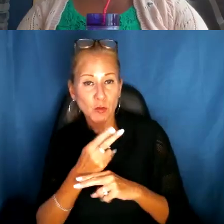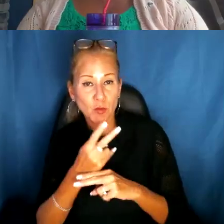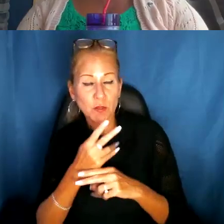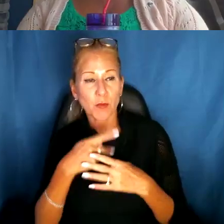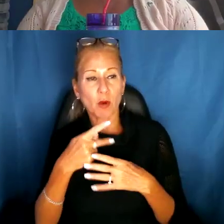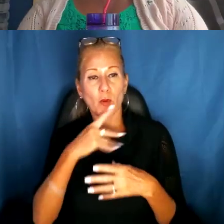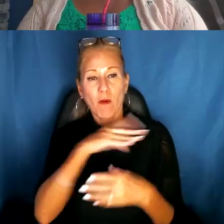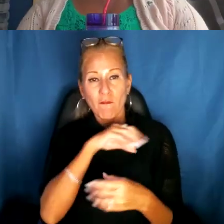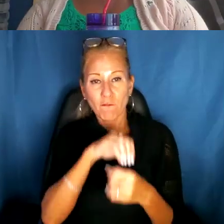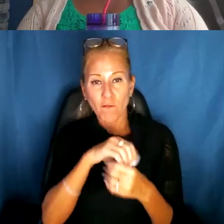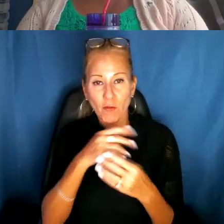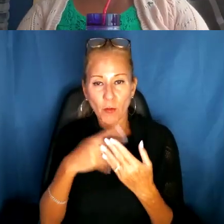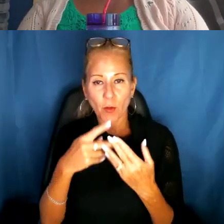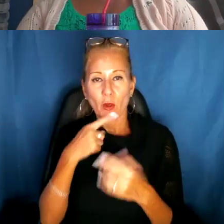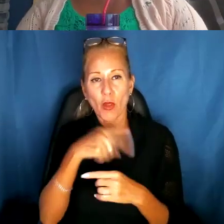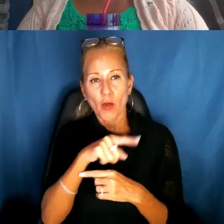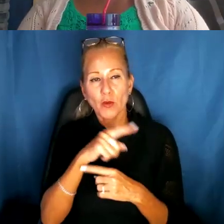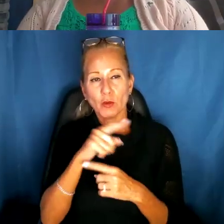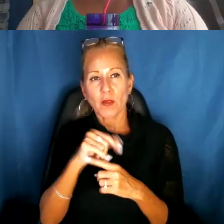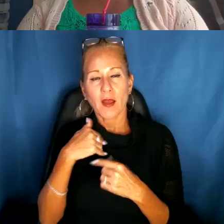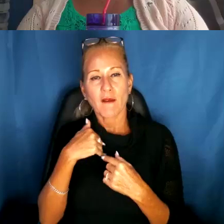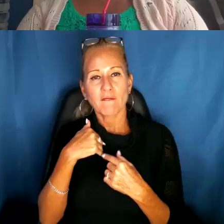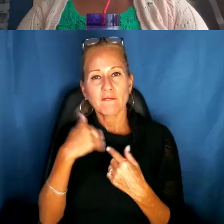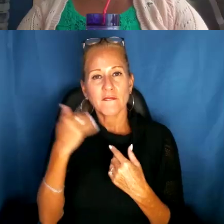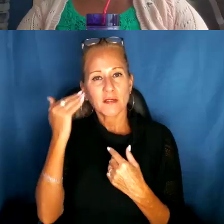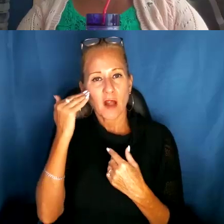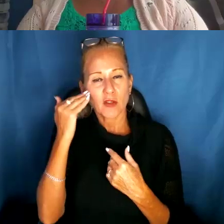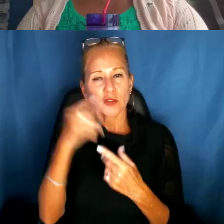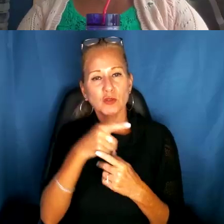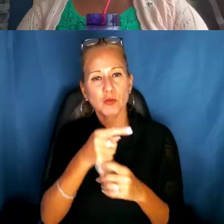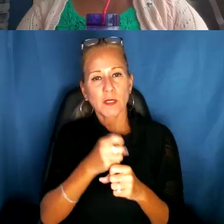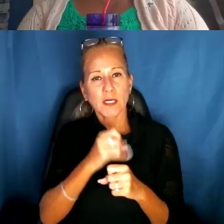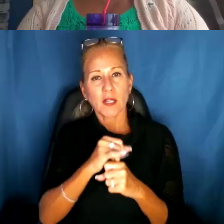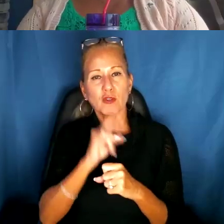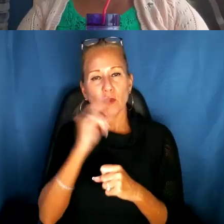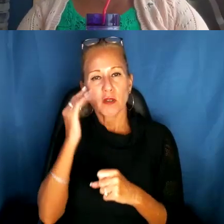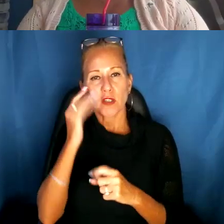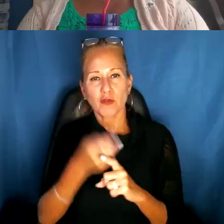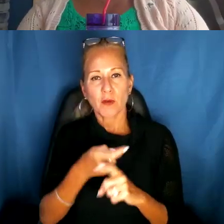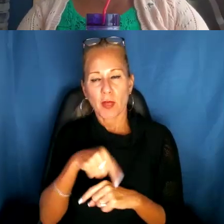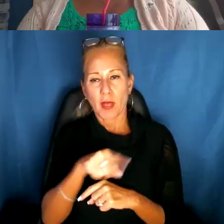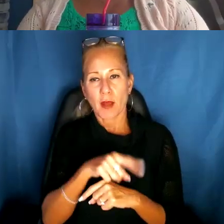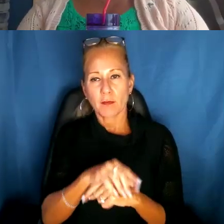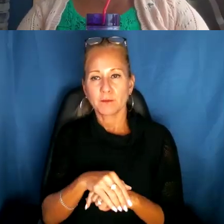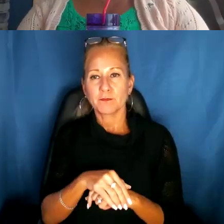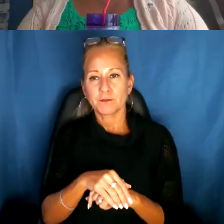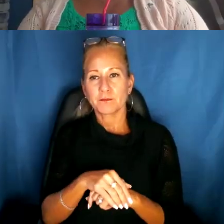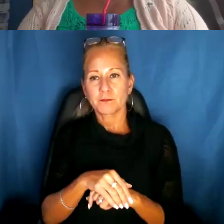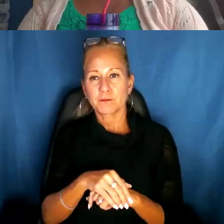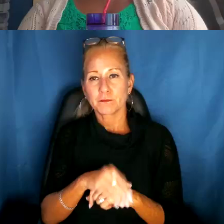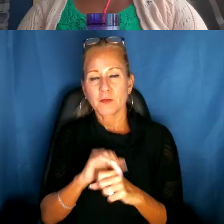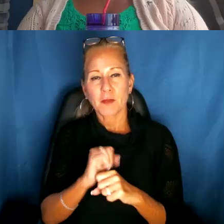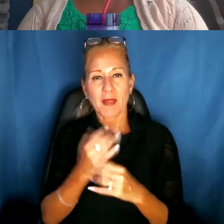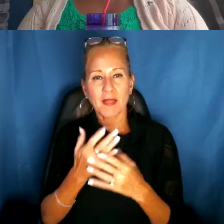in the programs, are the ones with that inside scoop. And those are the people that you're getting the real knowledge from. You're getting the ways to make things